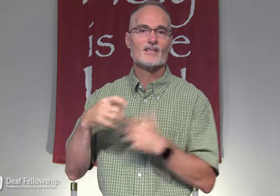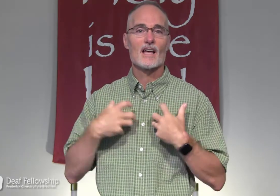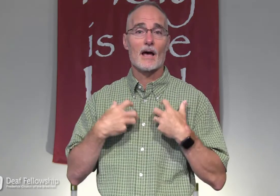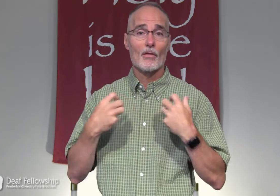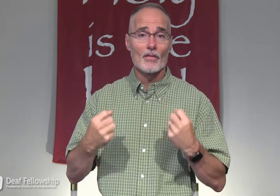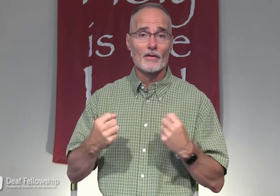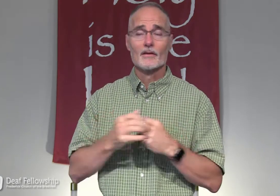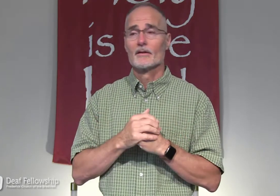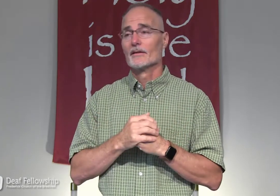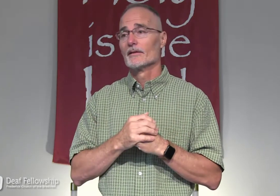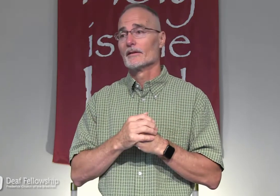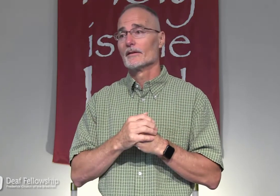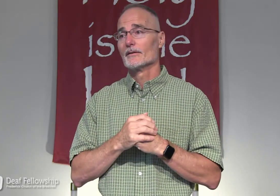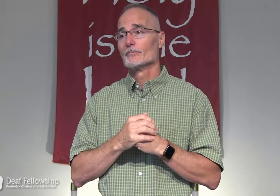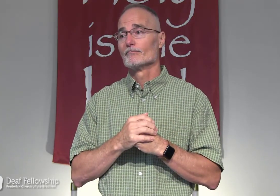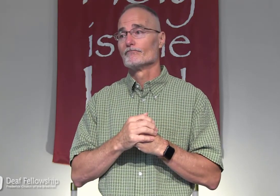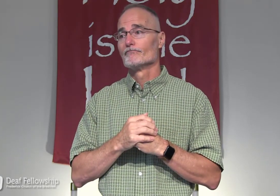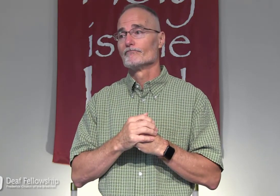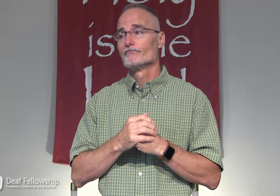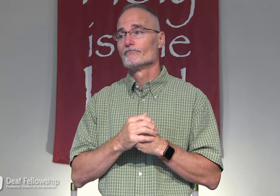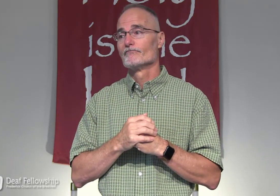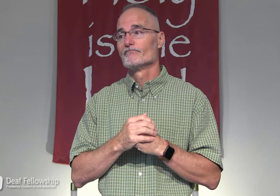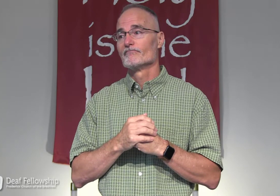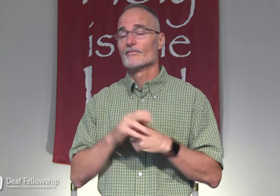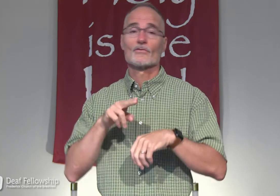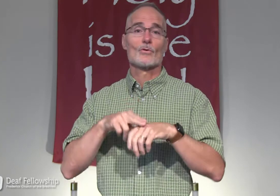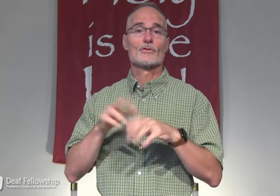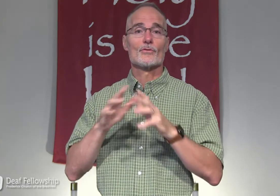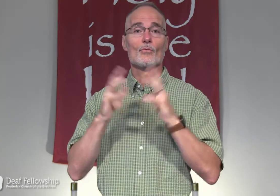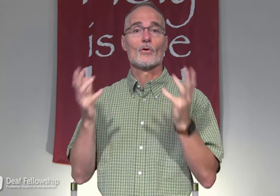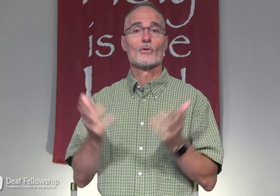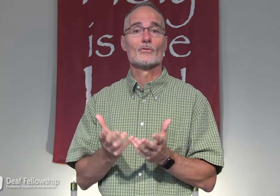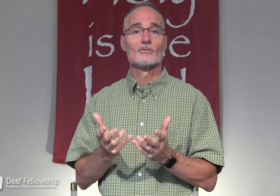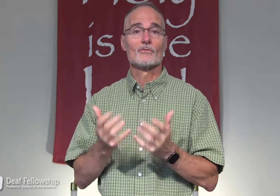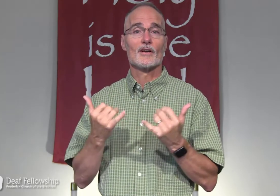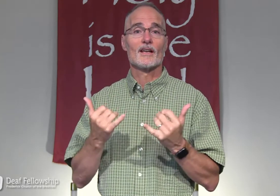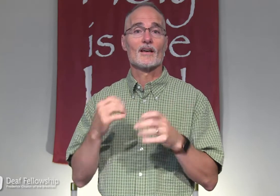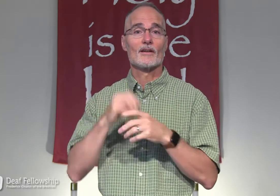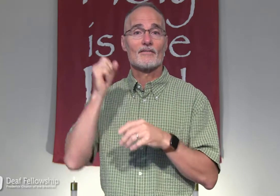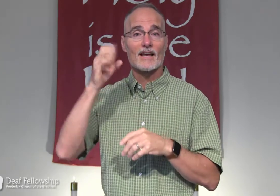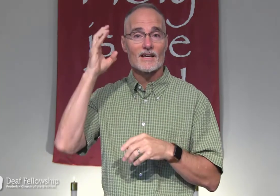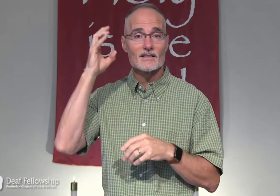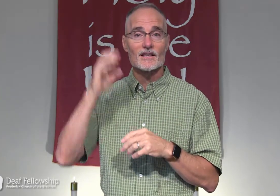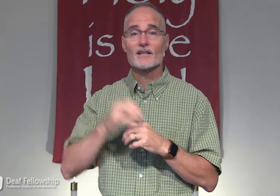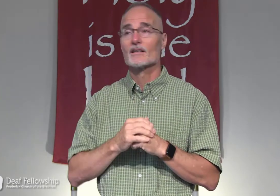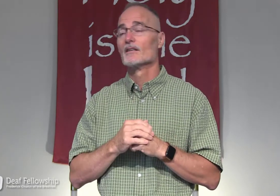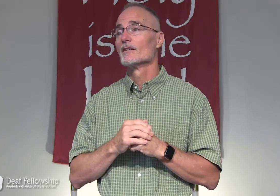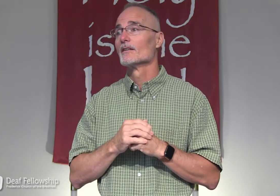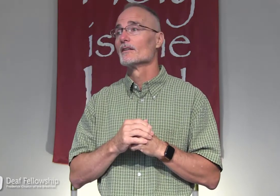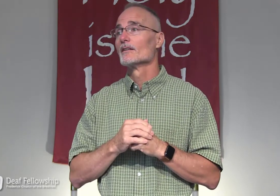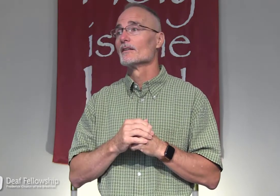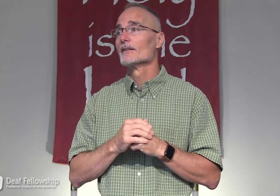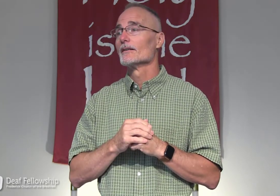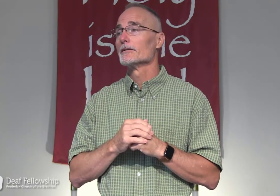There are a lot of prayer needs, a lot of health needs, and of course, the world right now